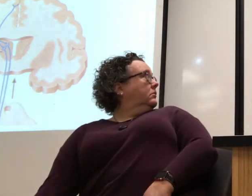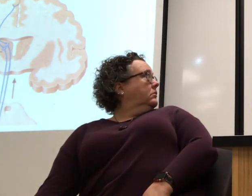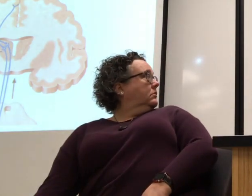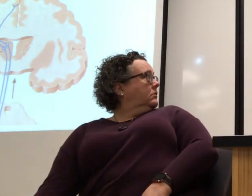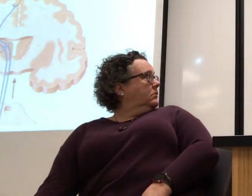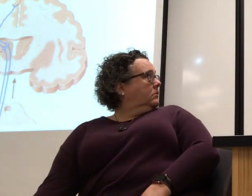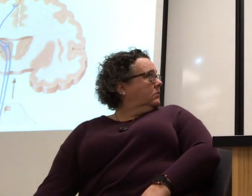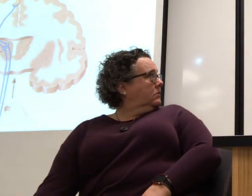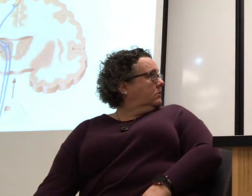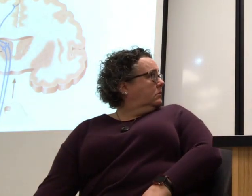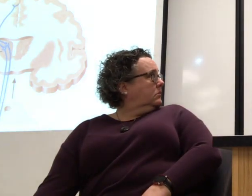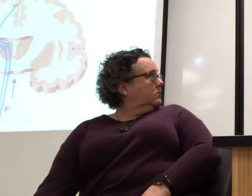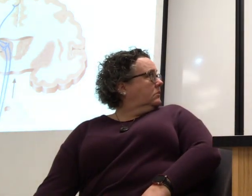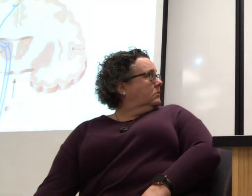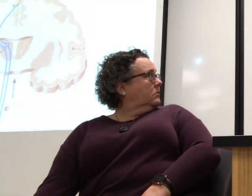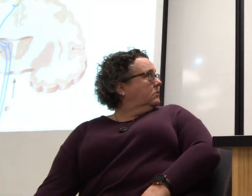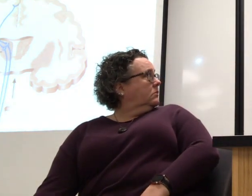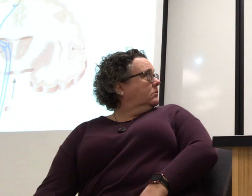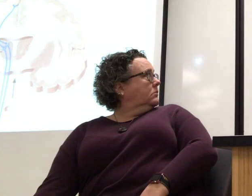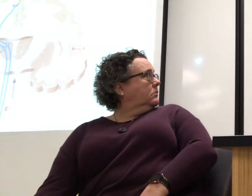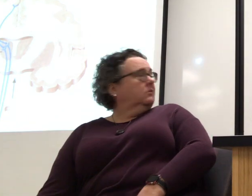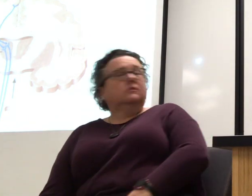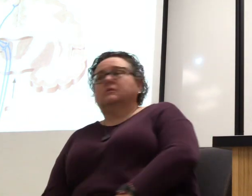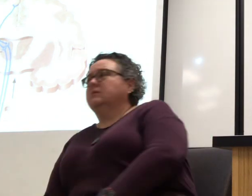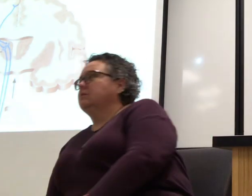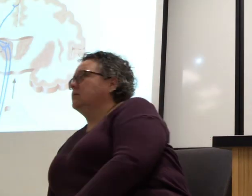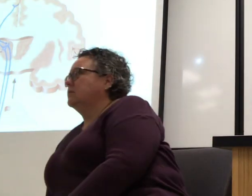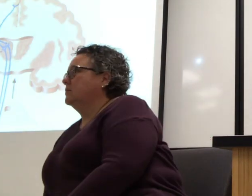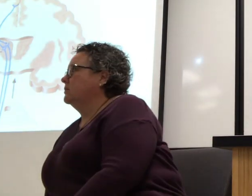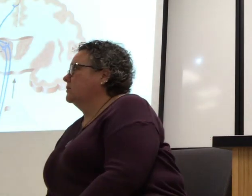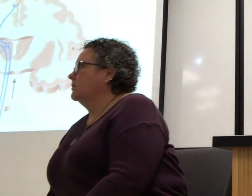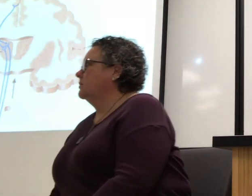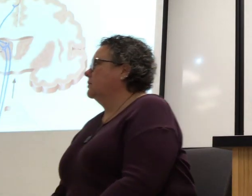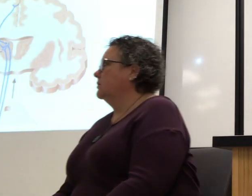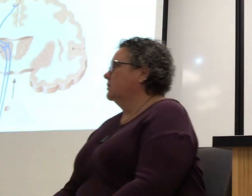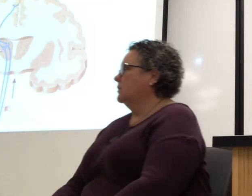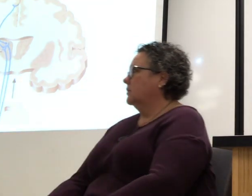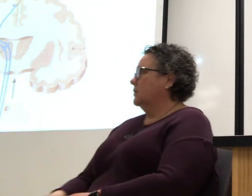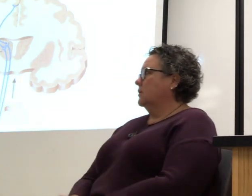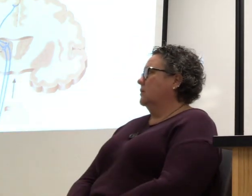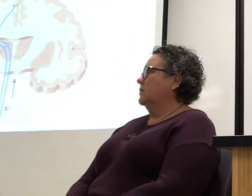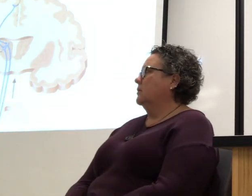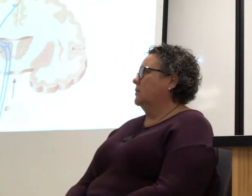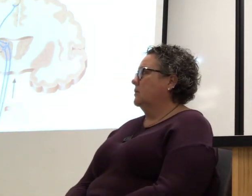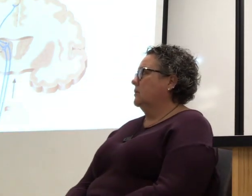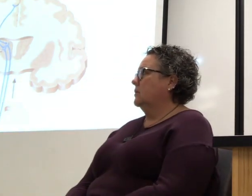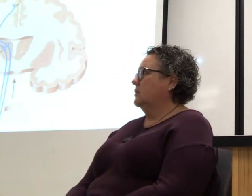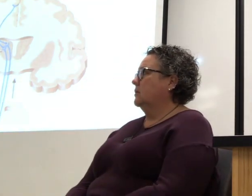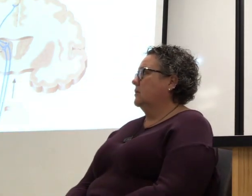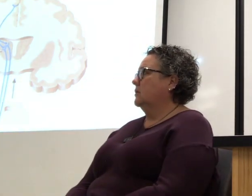Done with that, and you get to the third order neuron. To the third one,